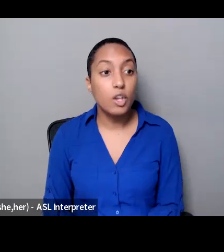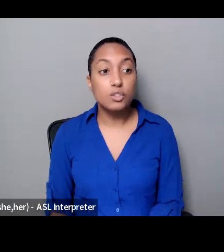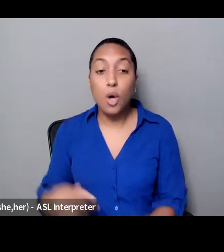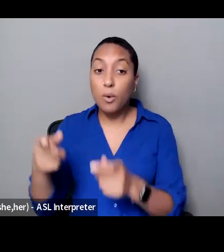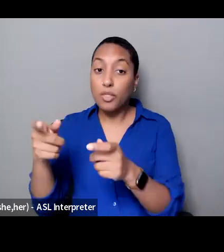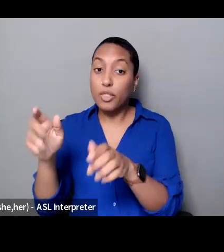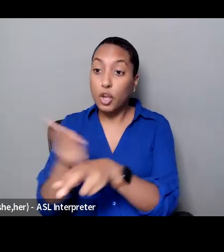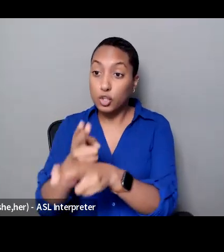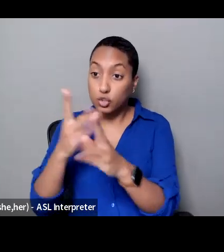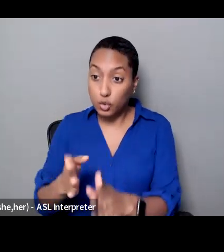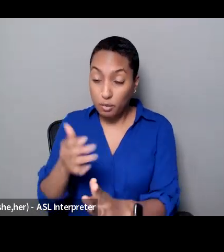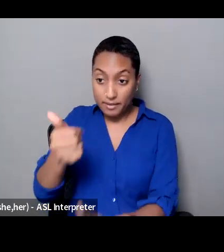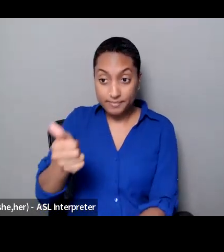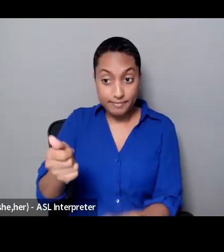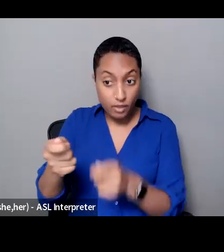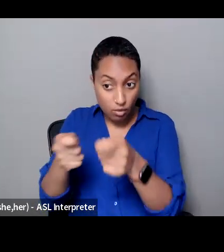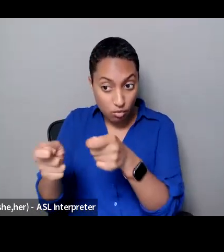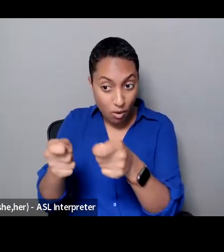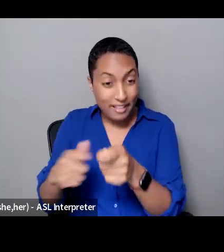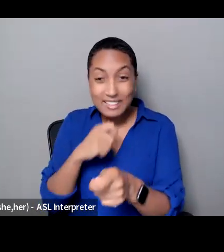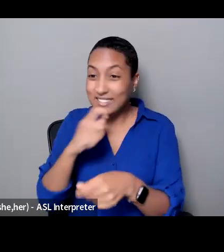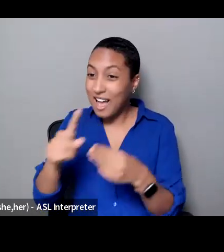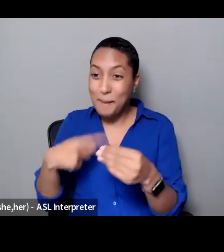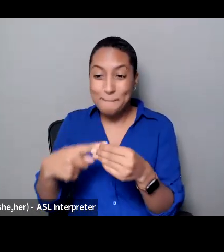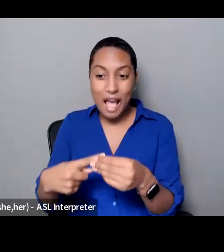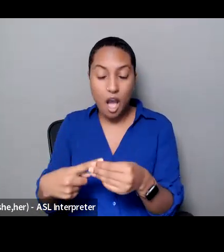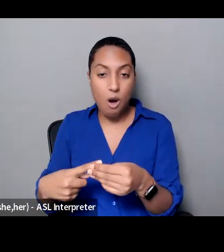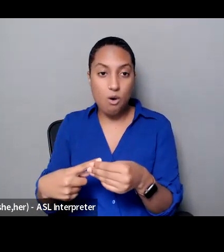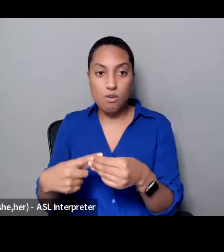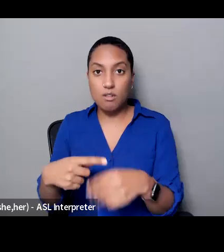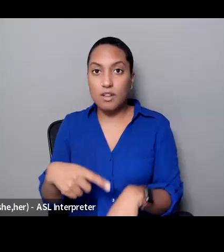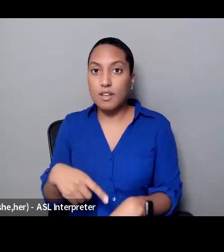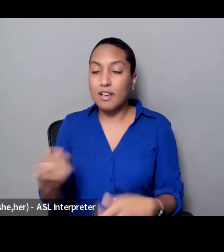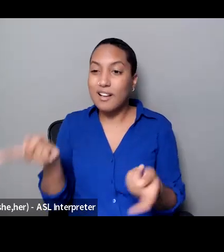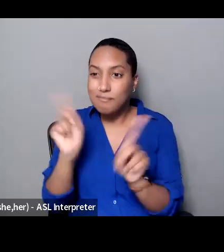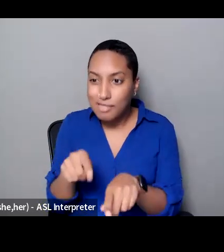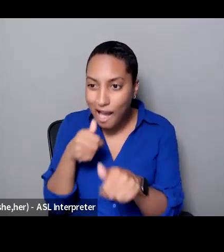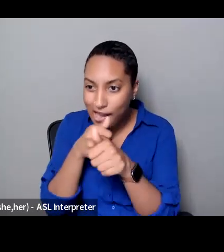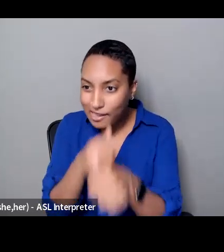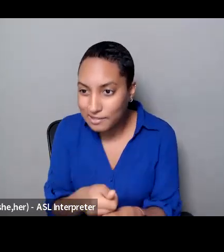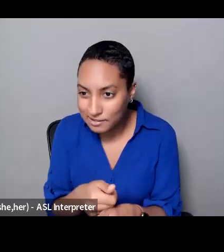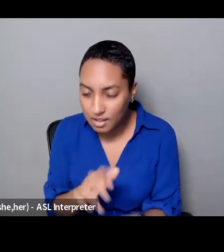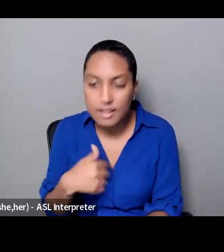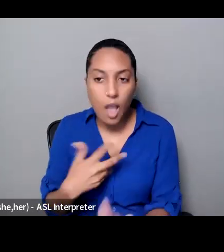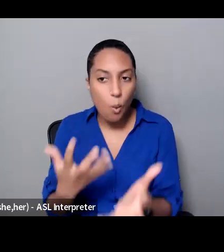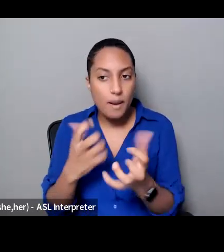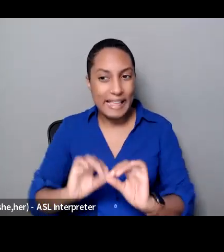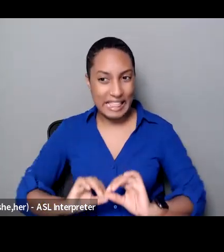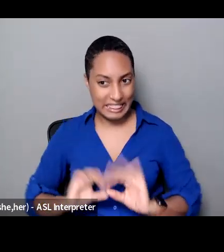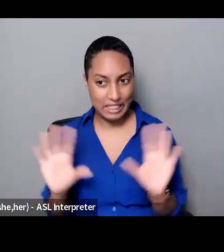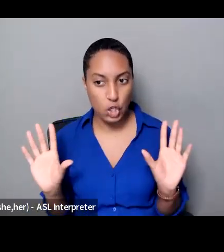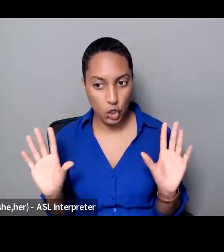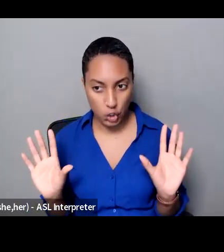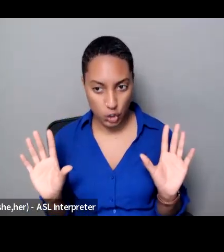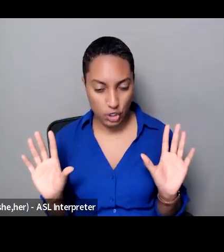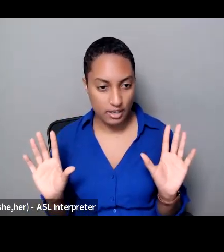about compliance. And I want to make this extremely clear, because it is in